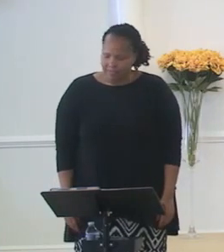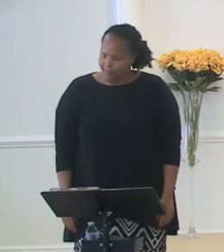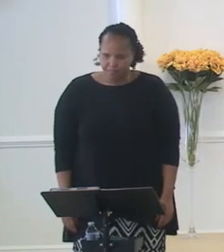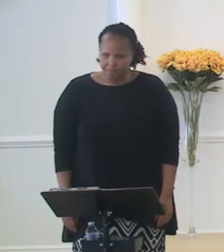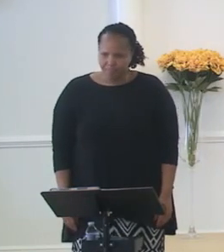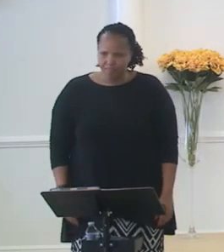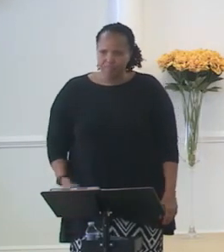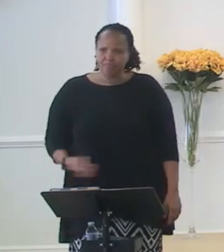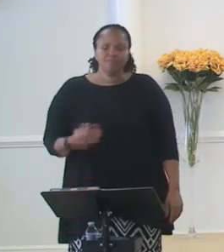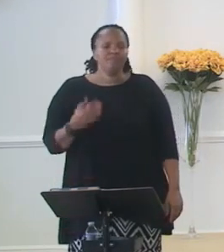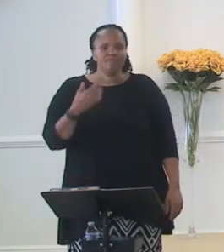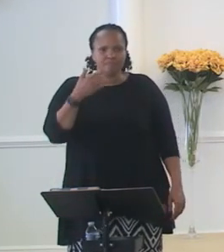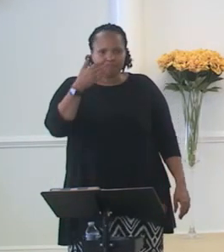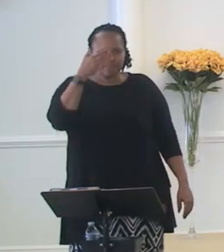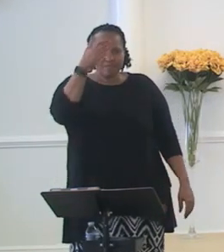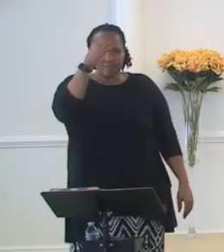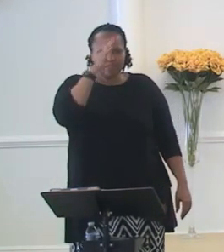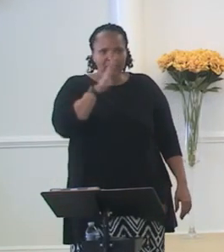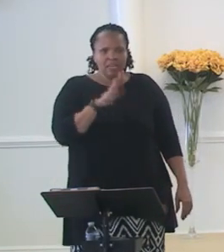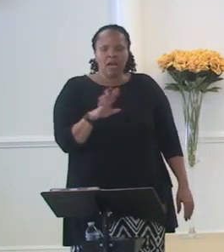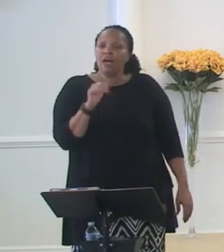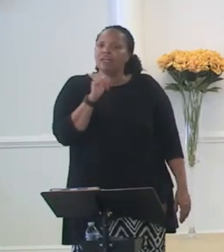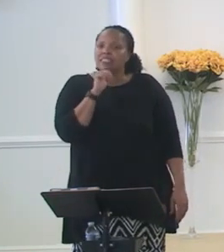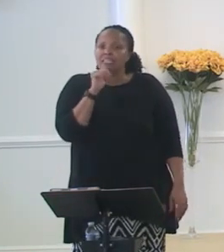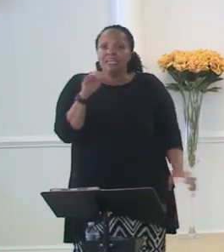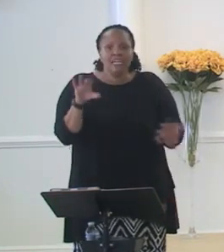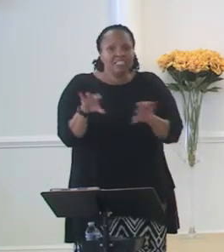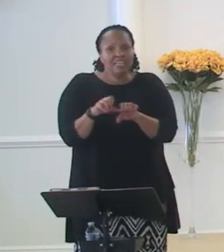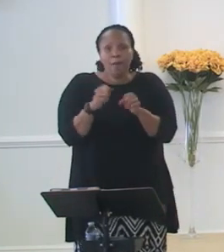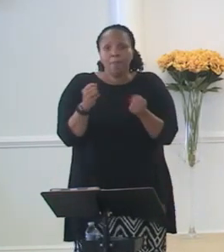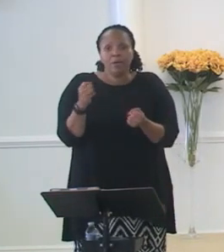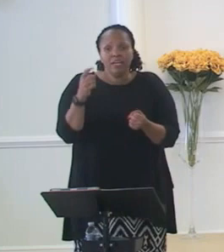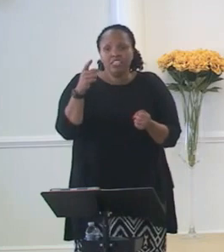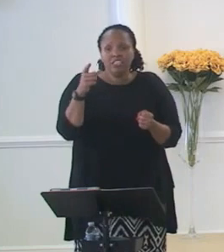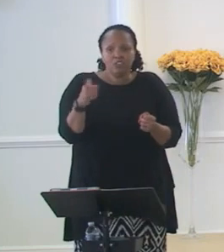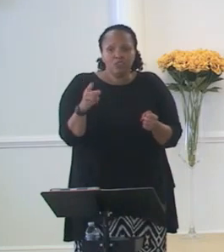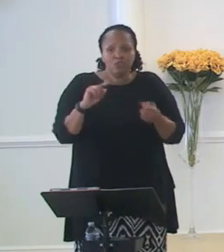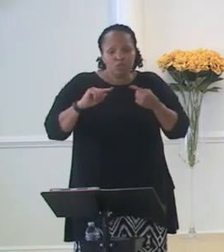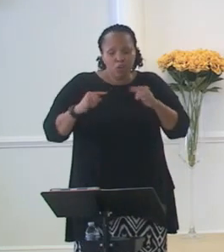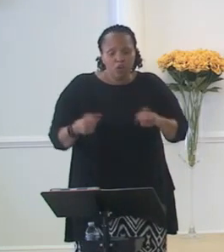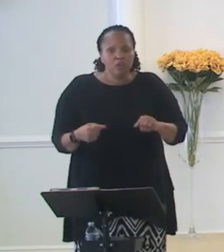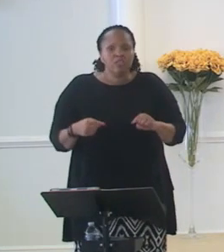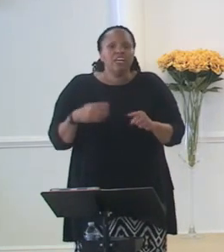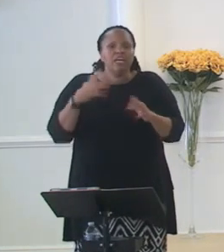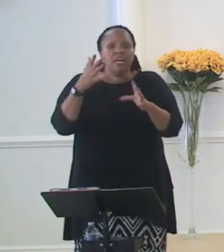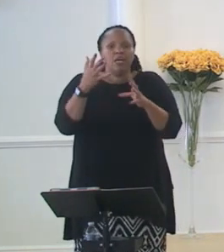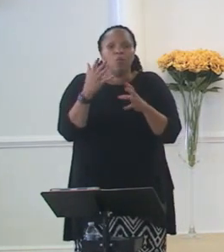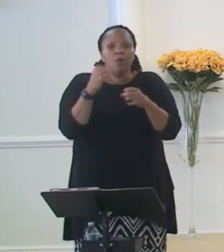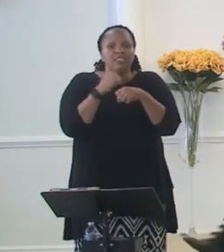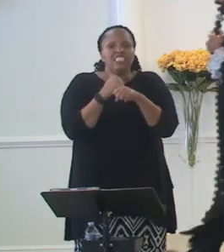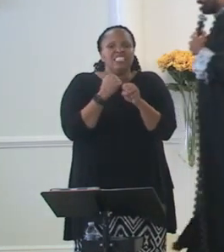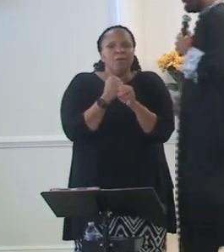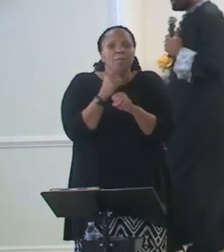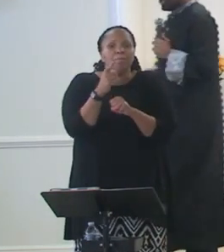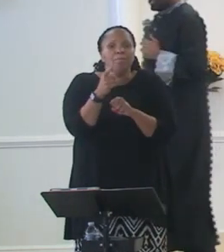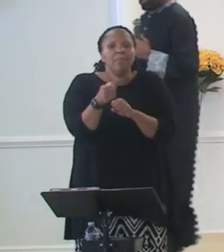God is in breaking to shatter, but breaking to make whole. You got to